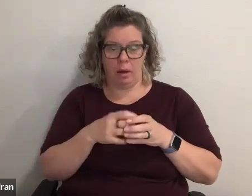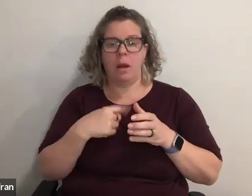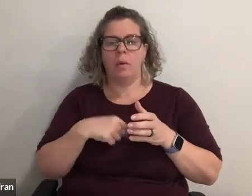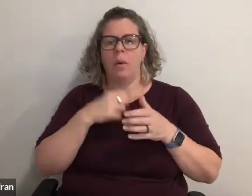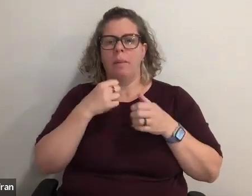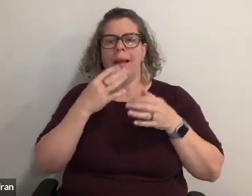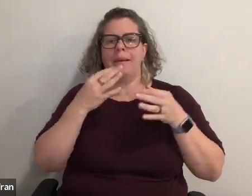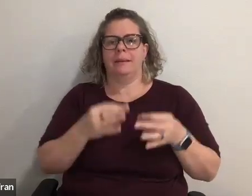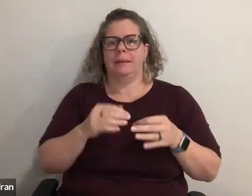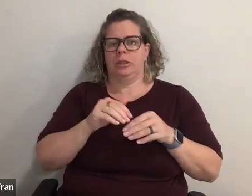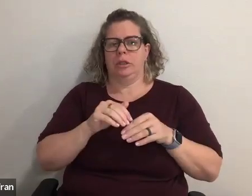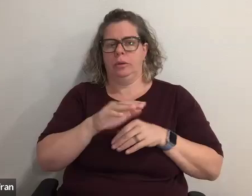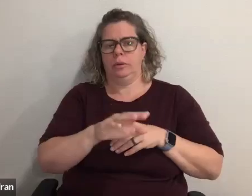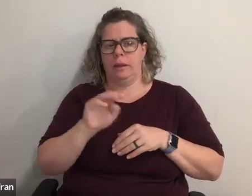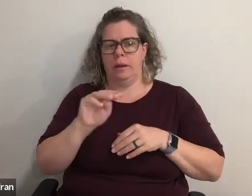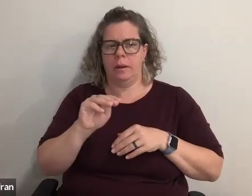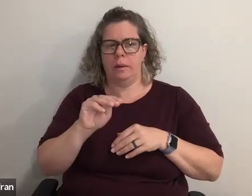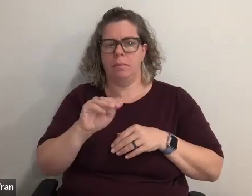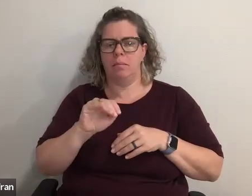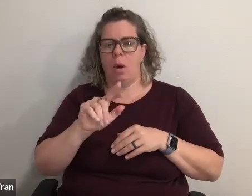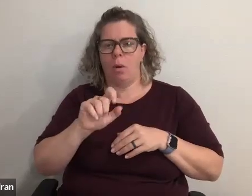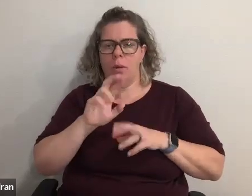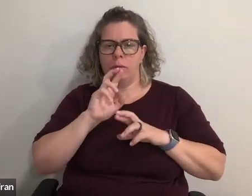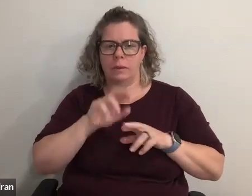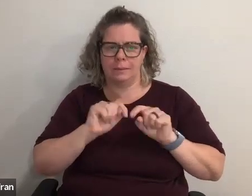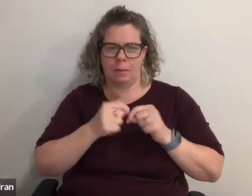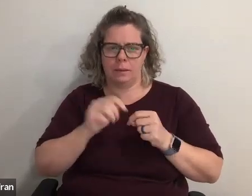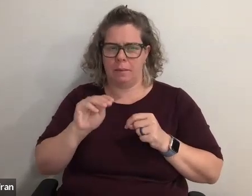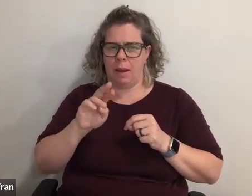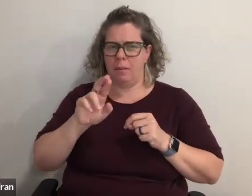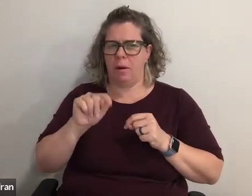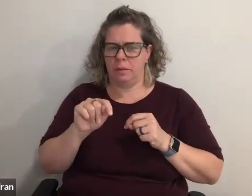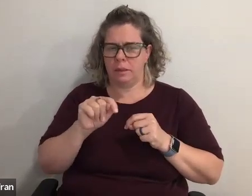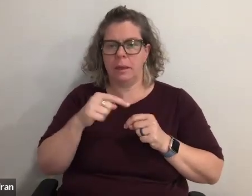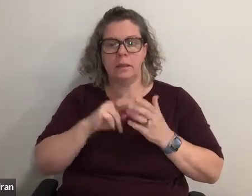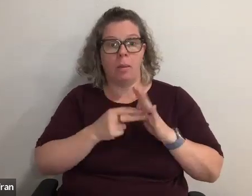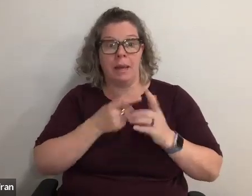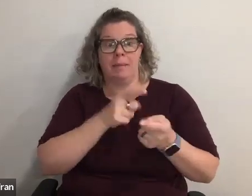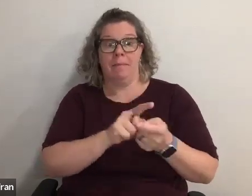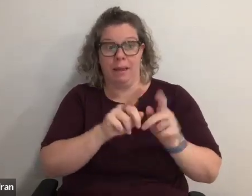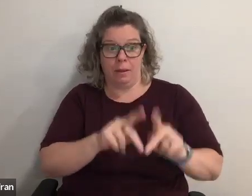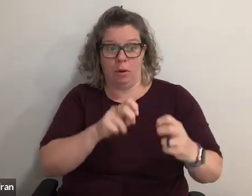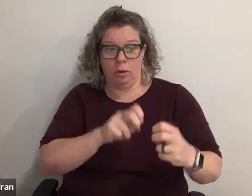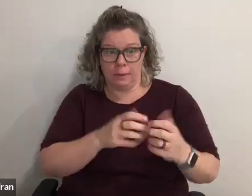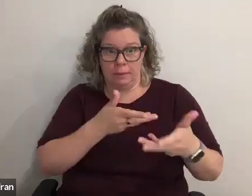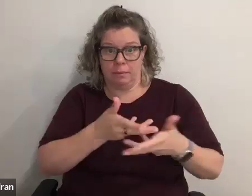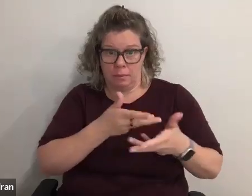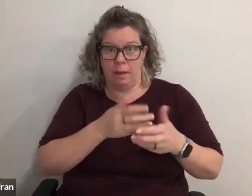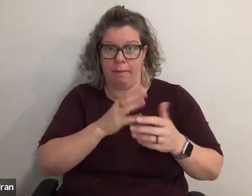mobile response teams. So these are individuals who go out and meet with the individual in crisis in person in the